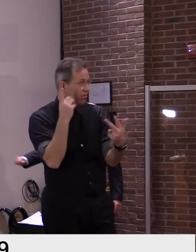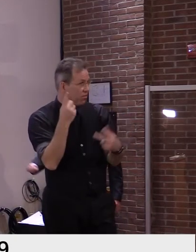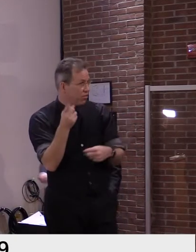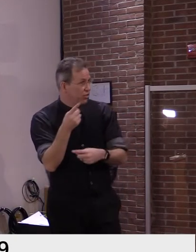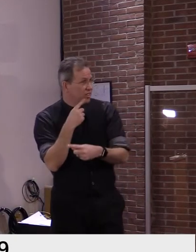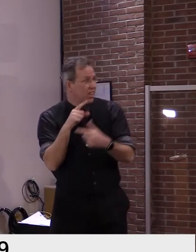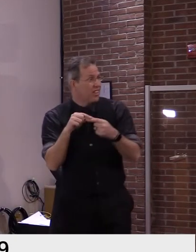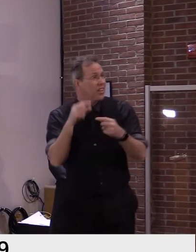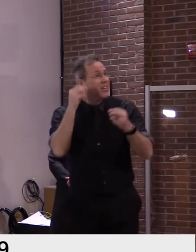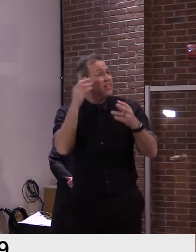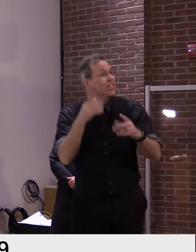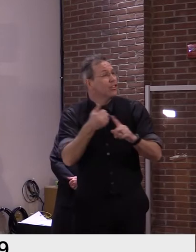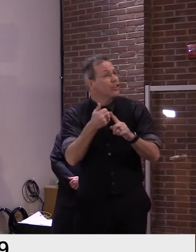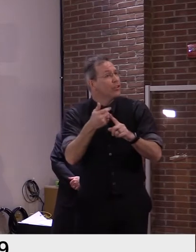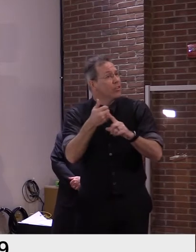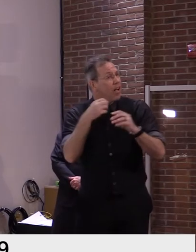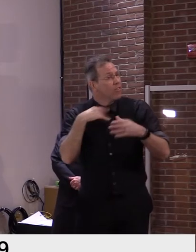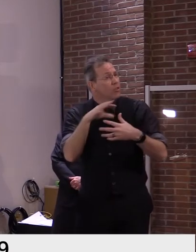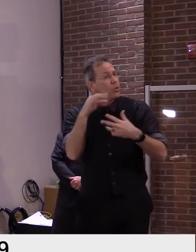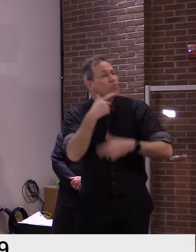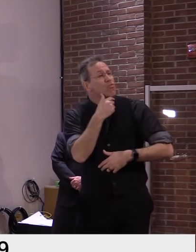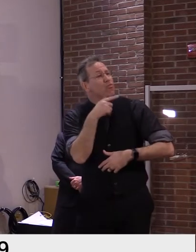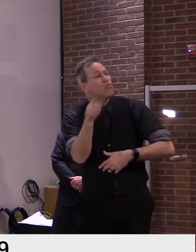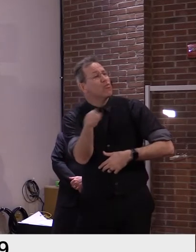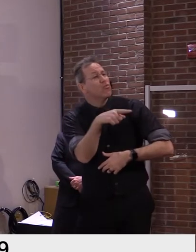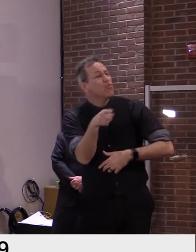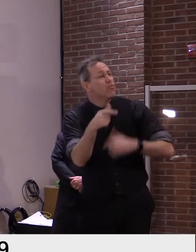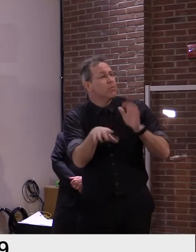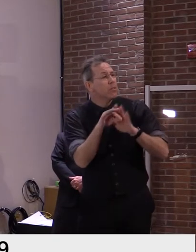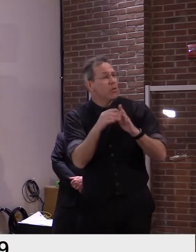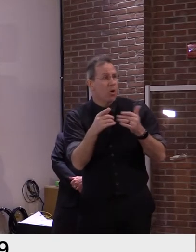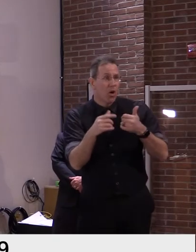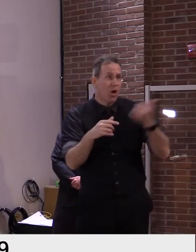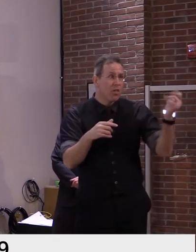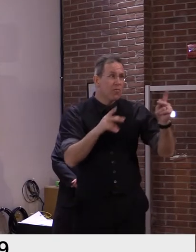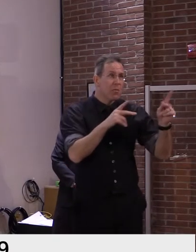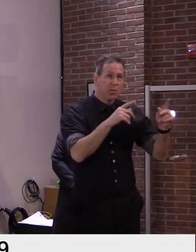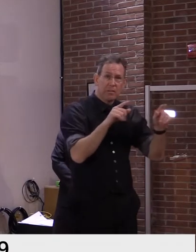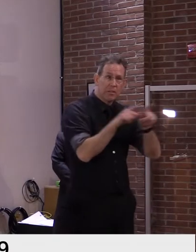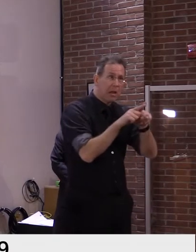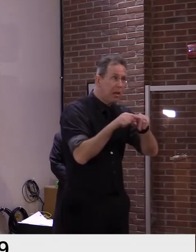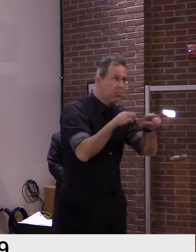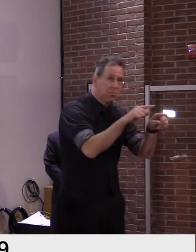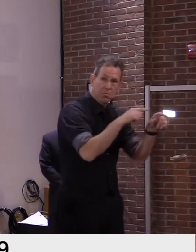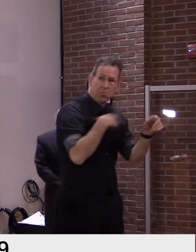else? Again, we are going to consider all those factors in the future once we understand the